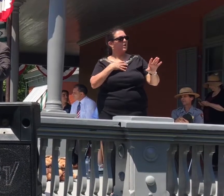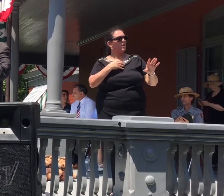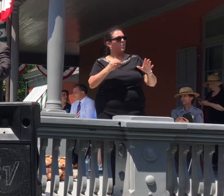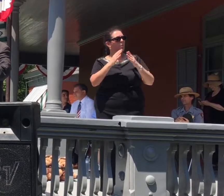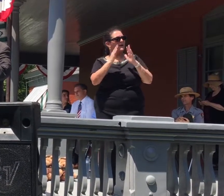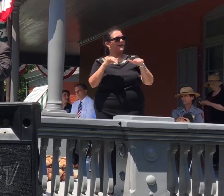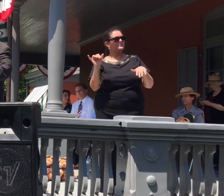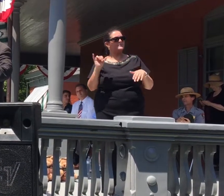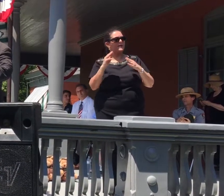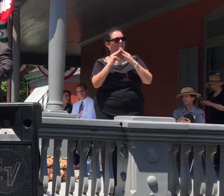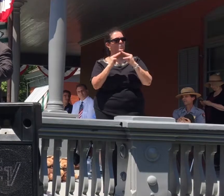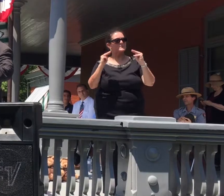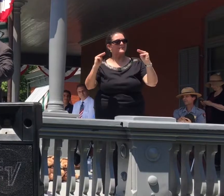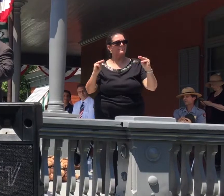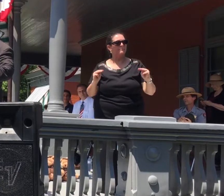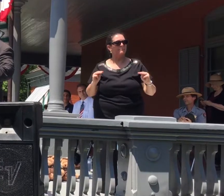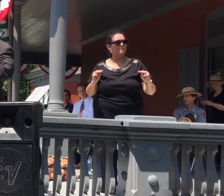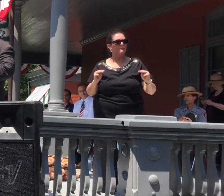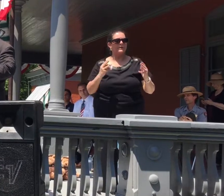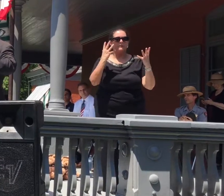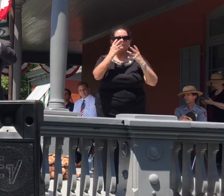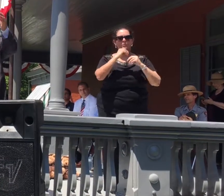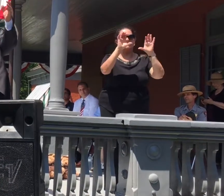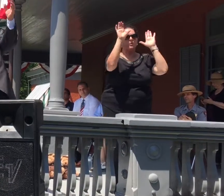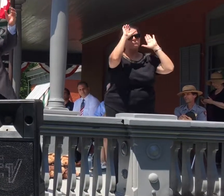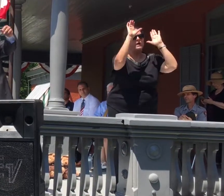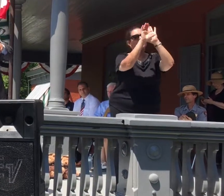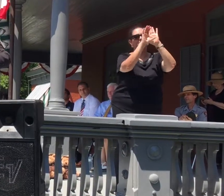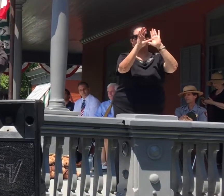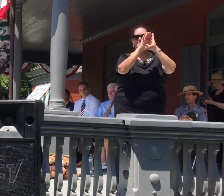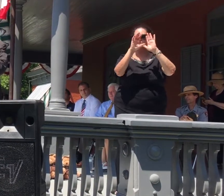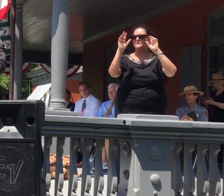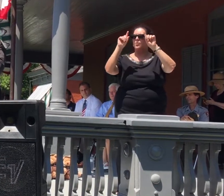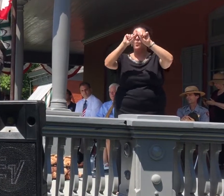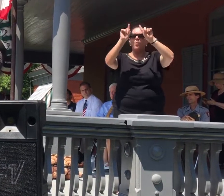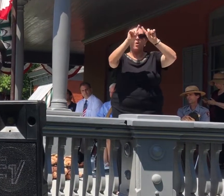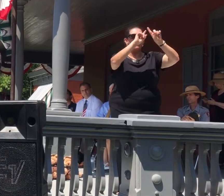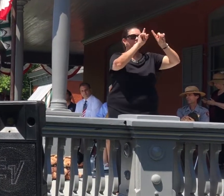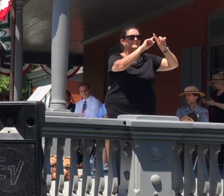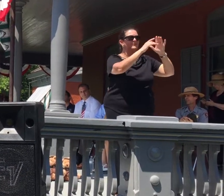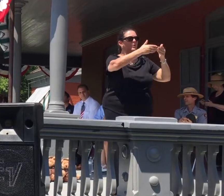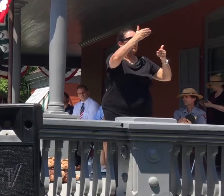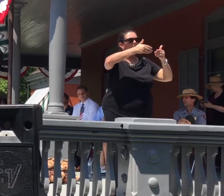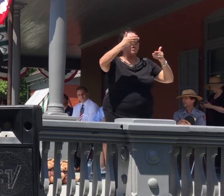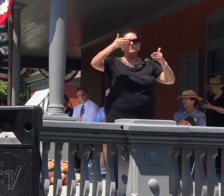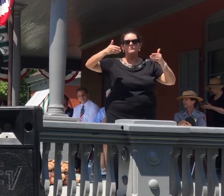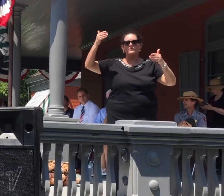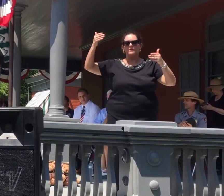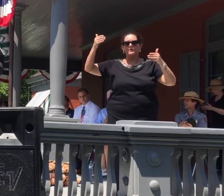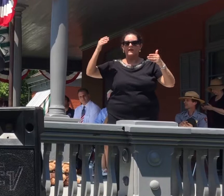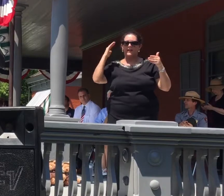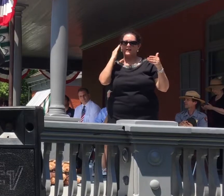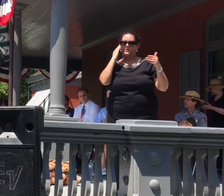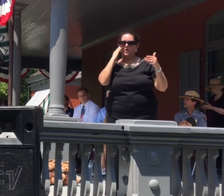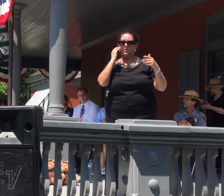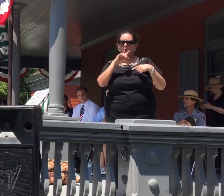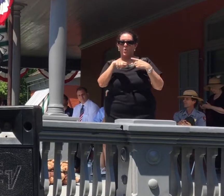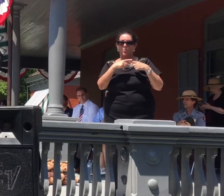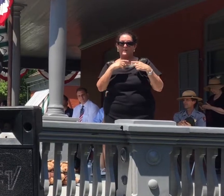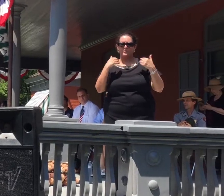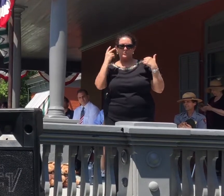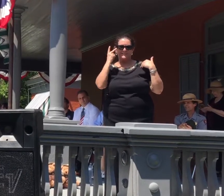wonderful museum. A treasure trove of portraits of presidents and first ladies adorn the walls. And there is something truly hideous